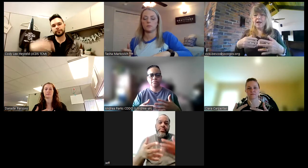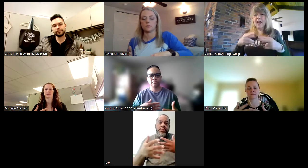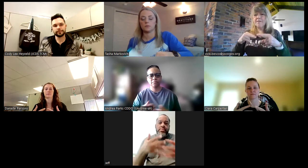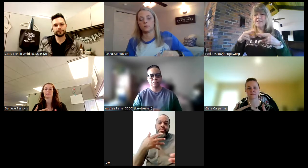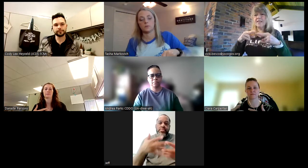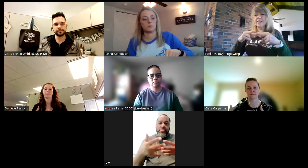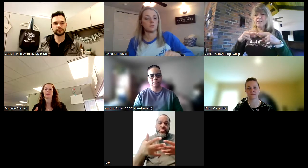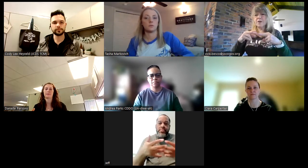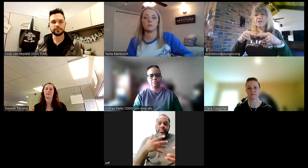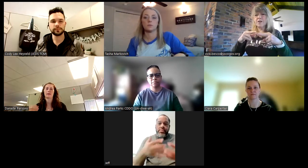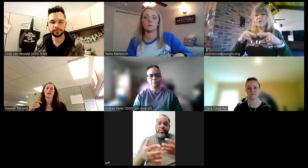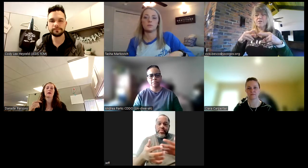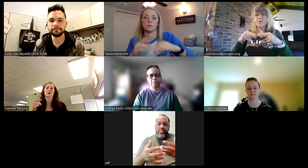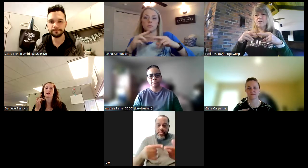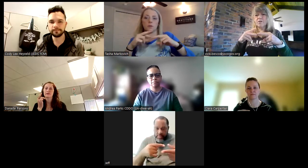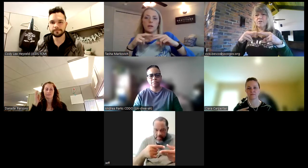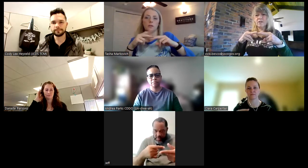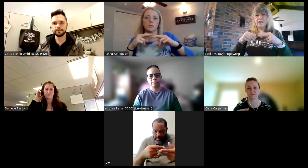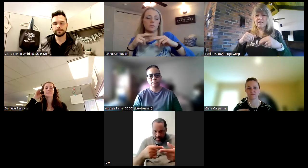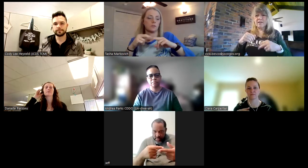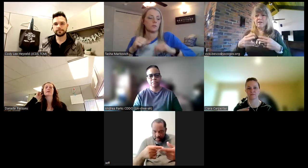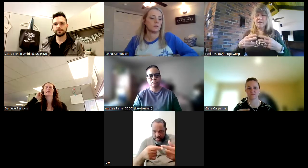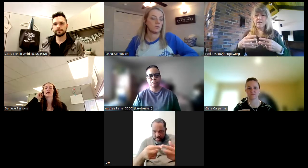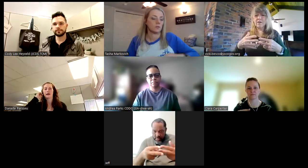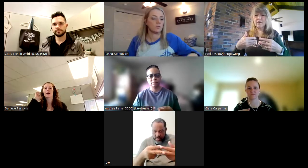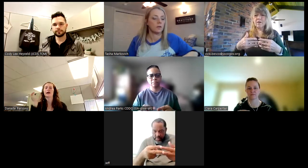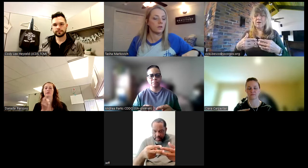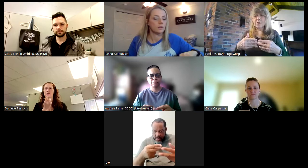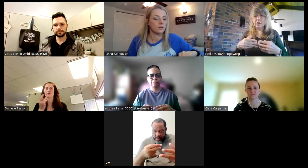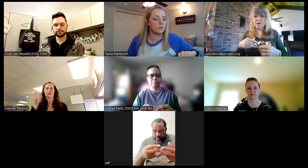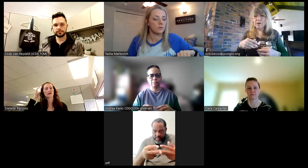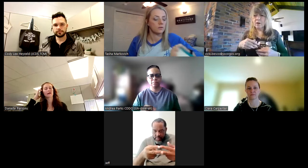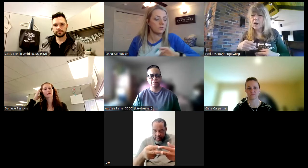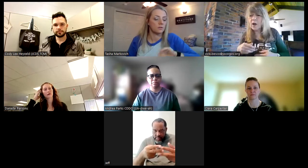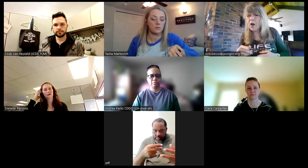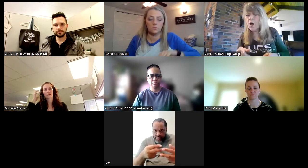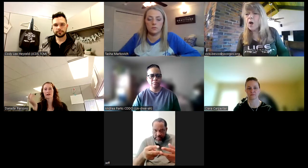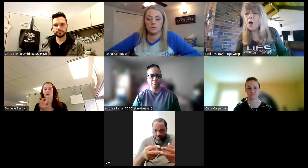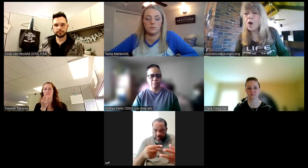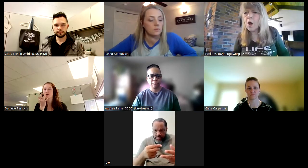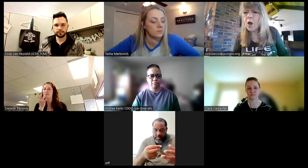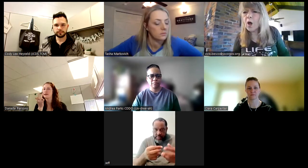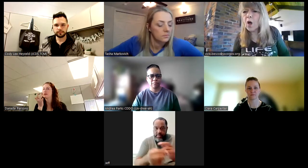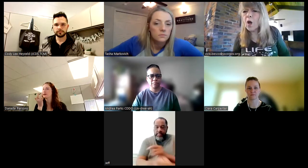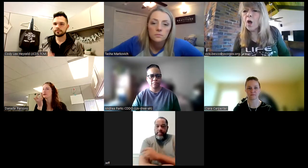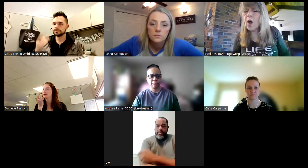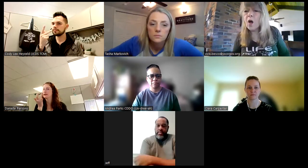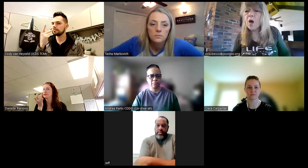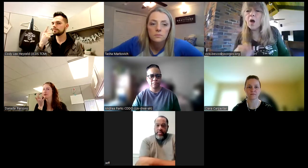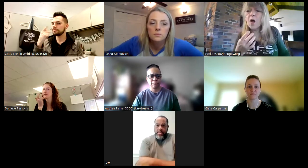I've seen it this way too. Gray. I was taught, so in ASL in the class, we were taught pink, like on the lips. It kind